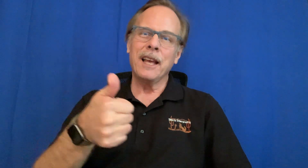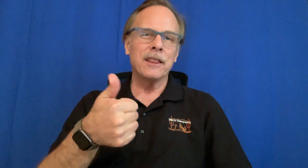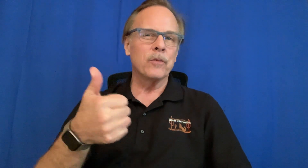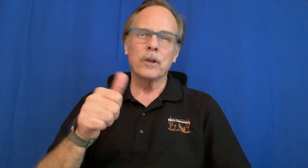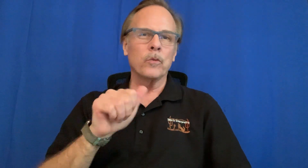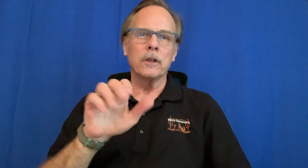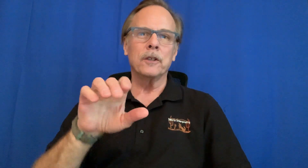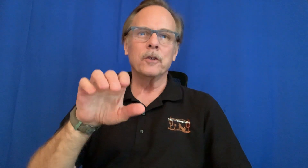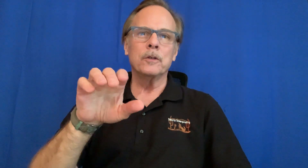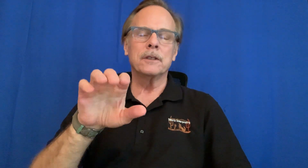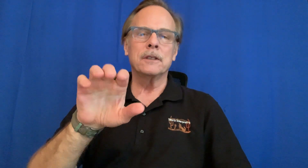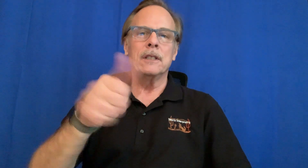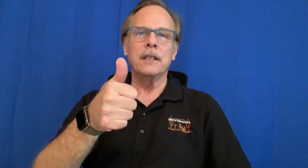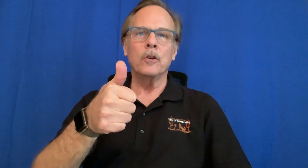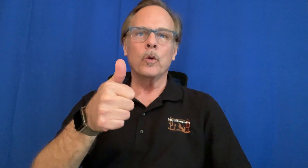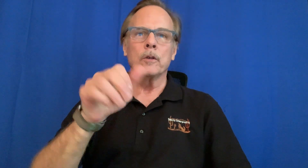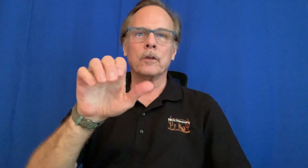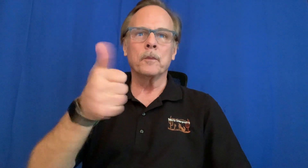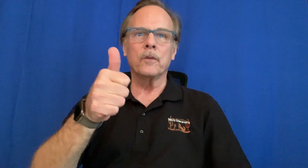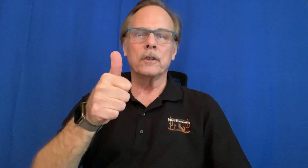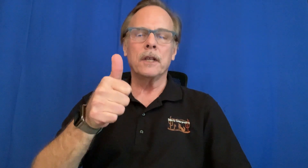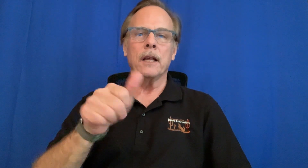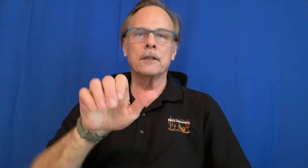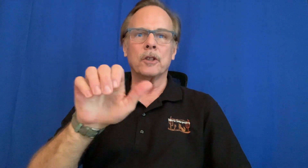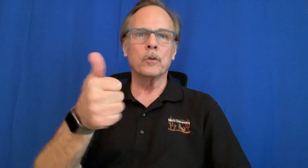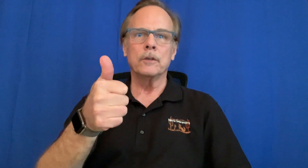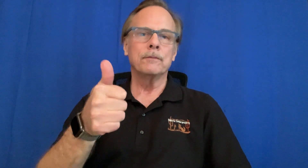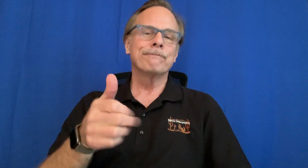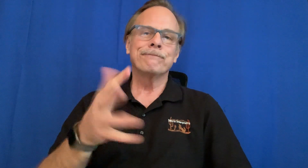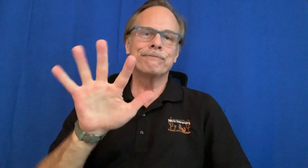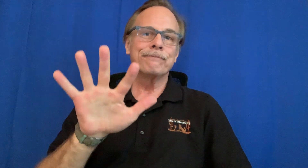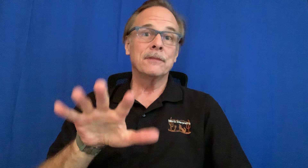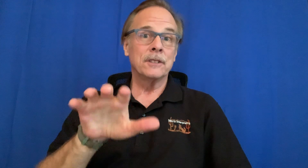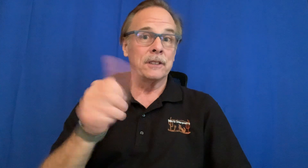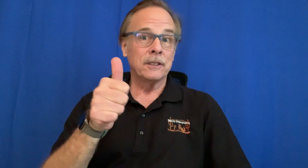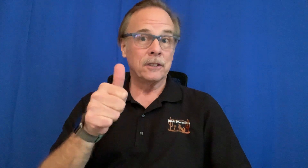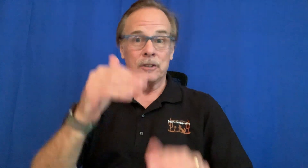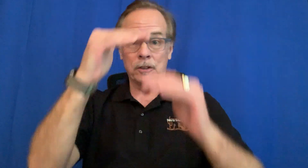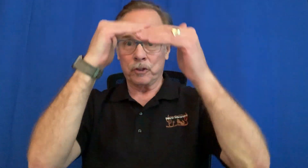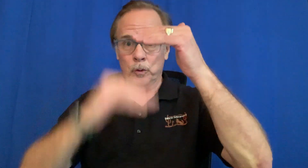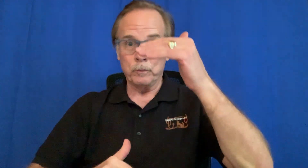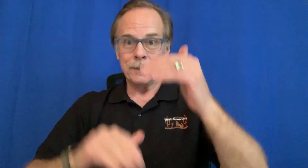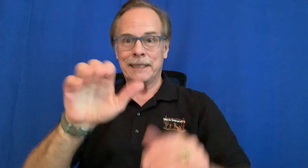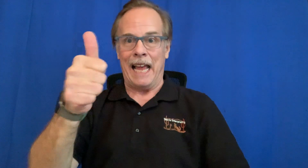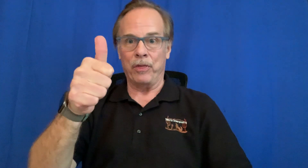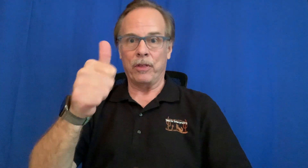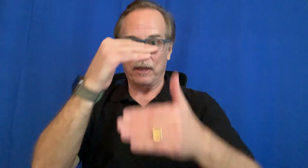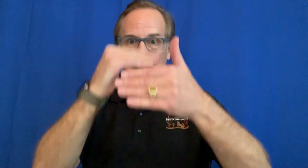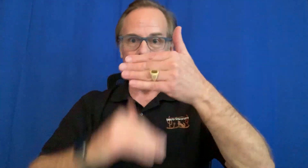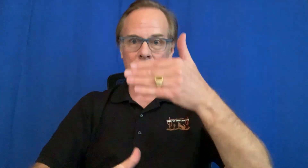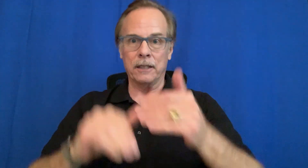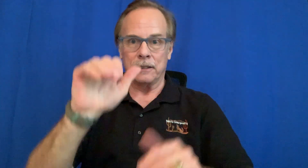10th, we don't really use the ordinal number for 10, so we just do 10th as a list,